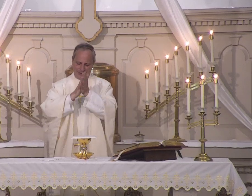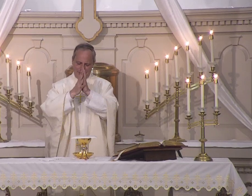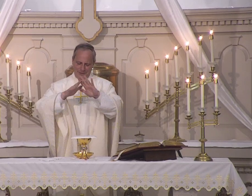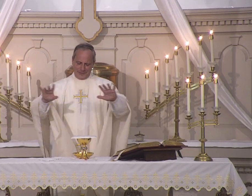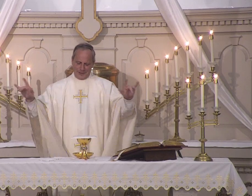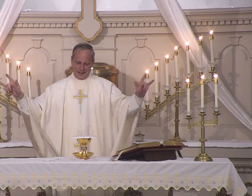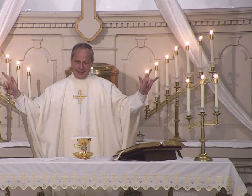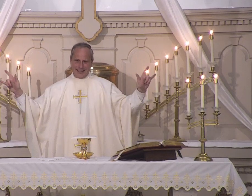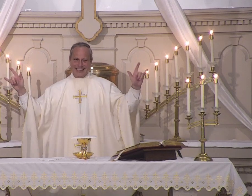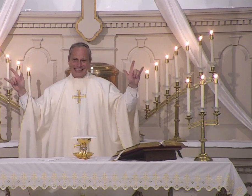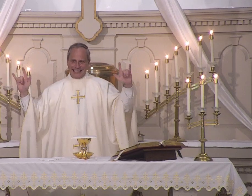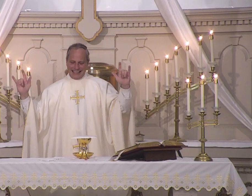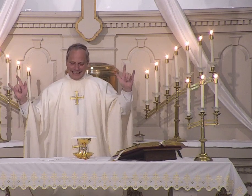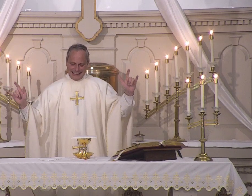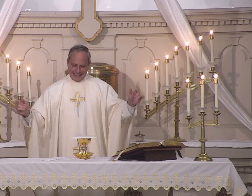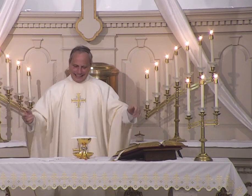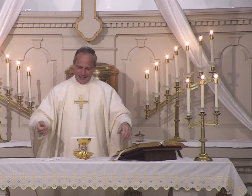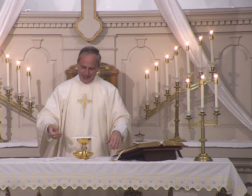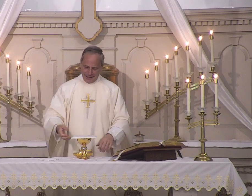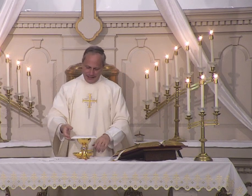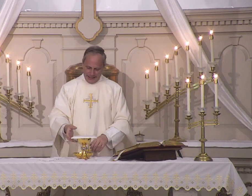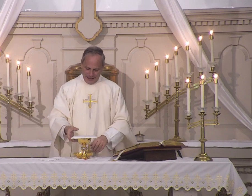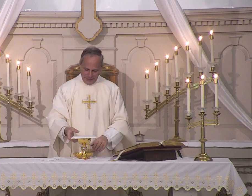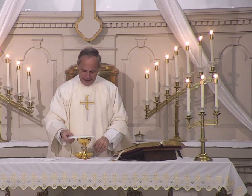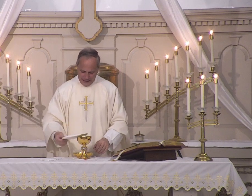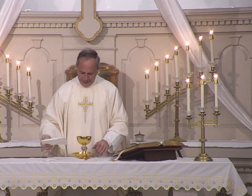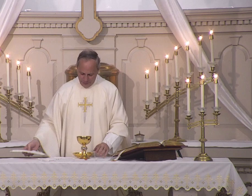Let us offer each other a sign of peace.